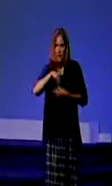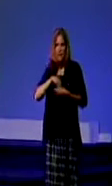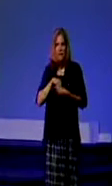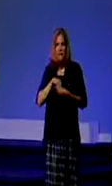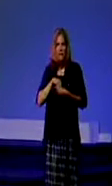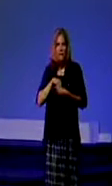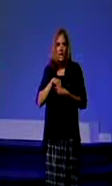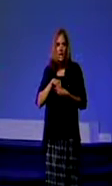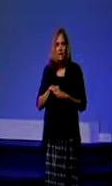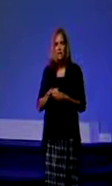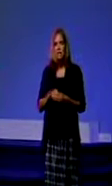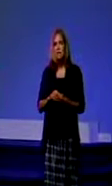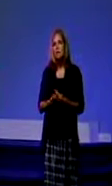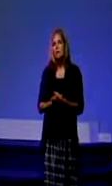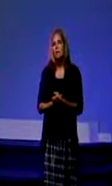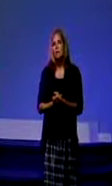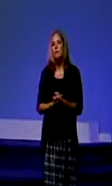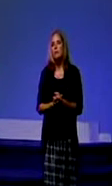lives in